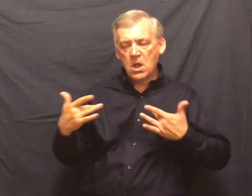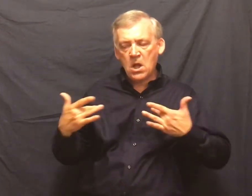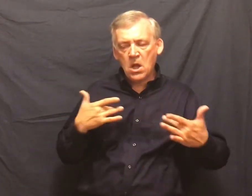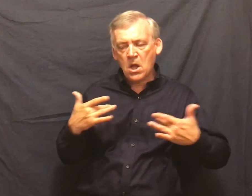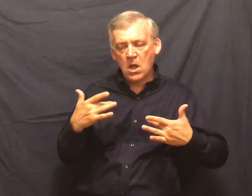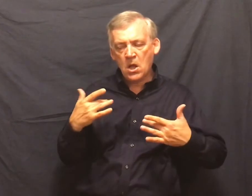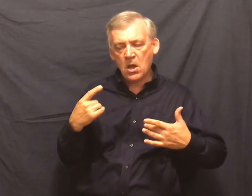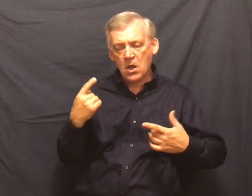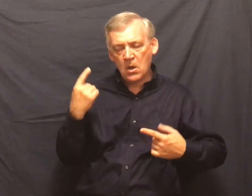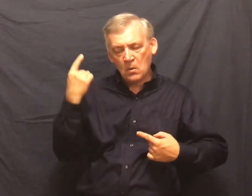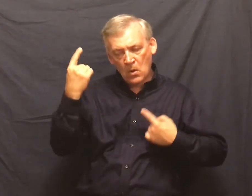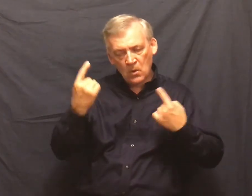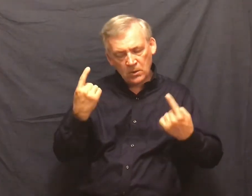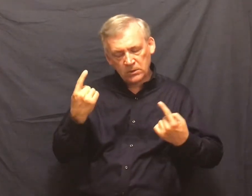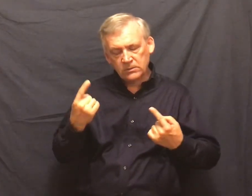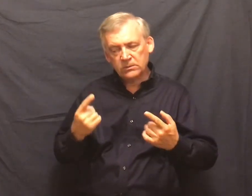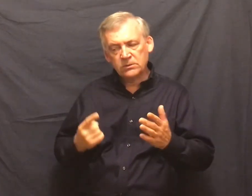A guy got to sometimes.